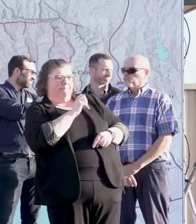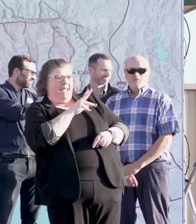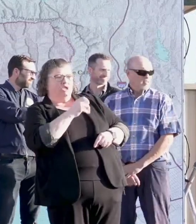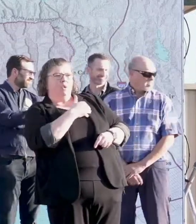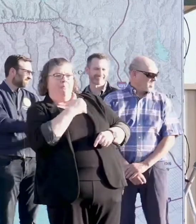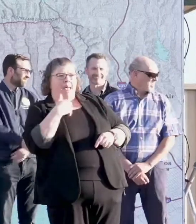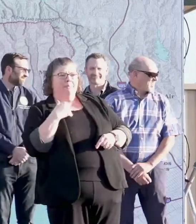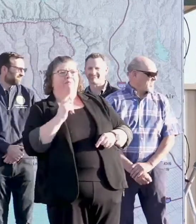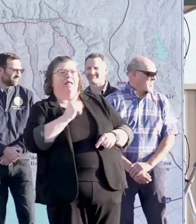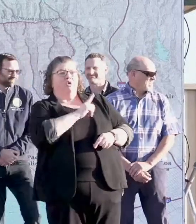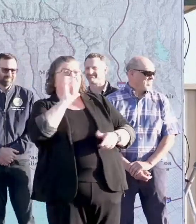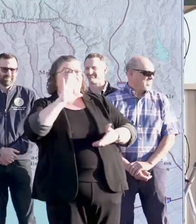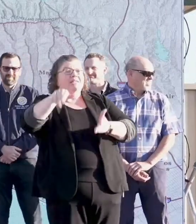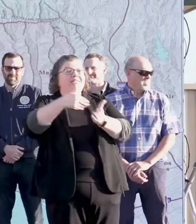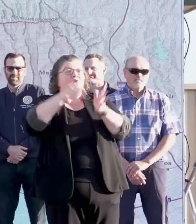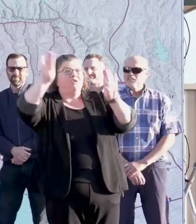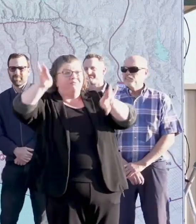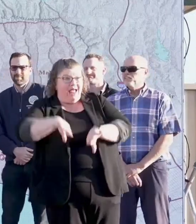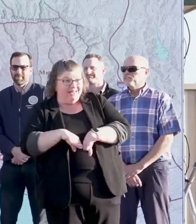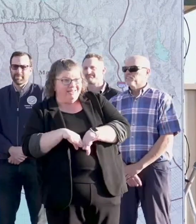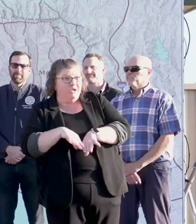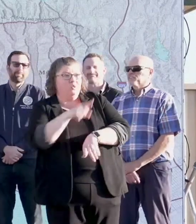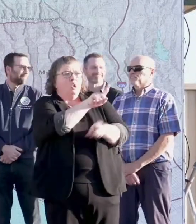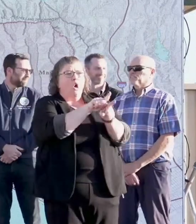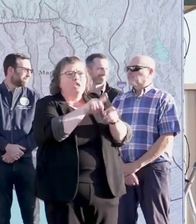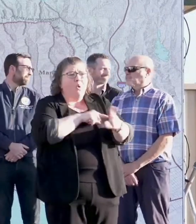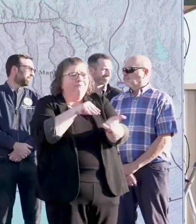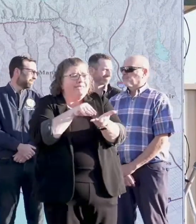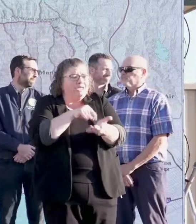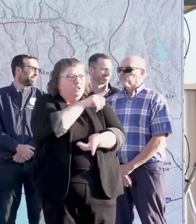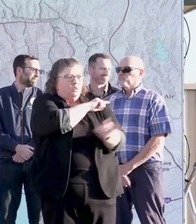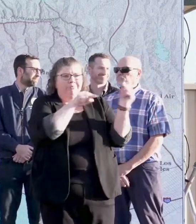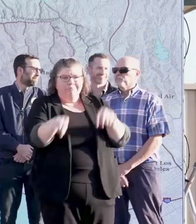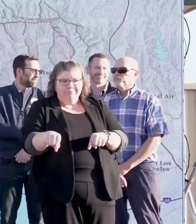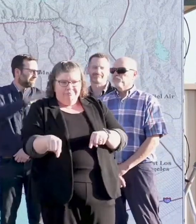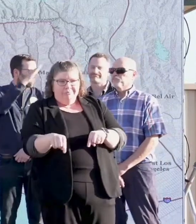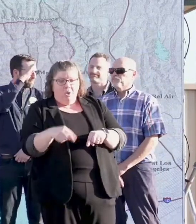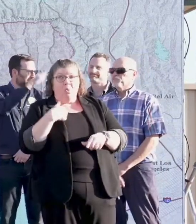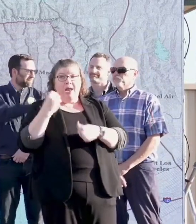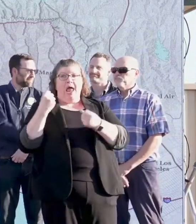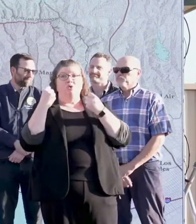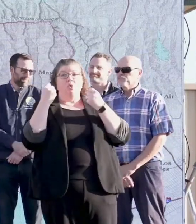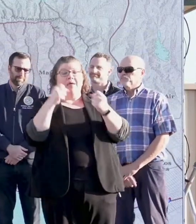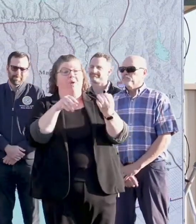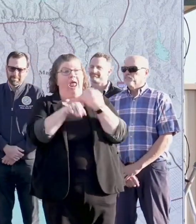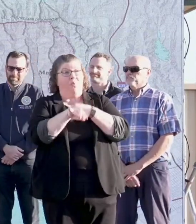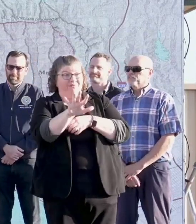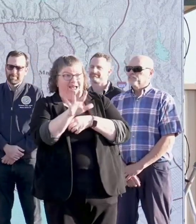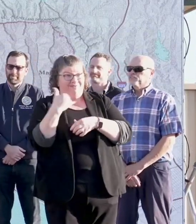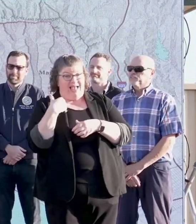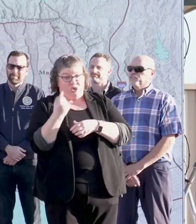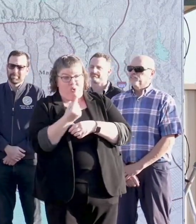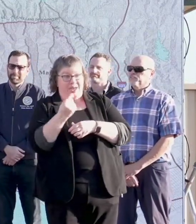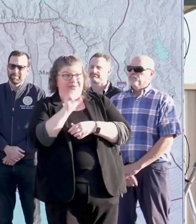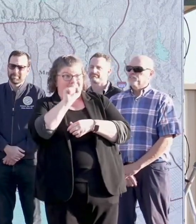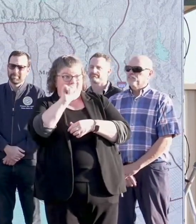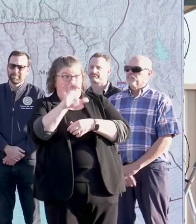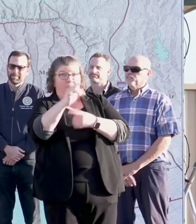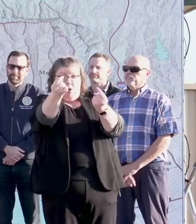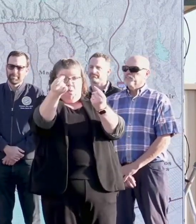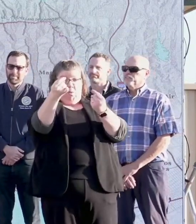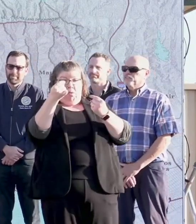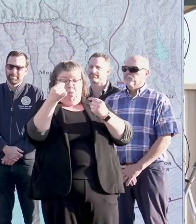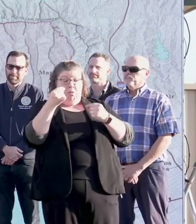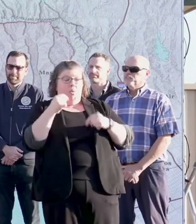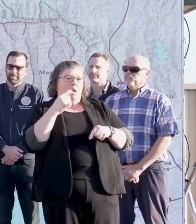from the Central Valley, who's also a practicing physician who's down here. I can tell you when I was driving down Highway 5 on Tuesday from Sacramento trying to get back, we